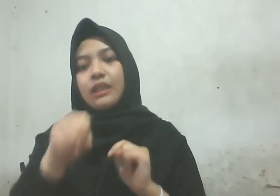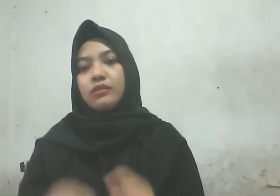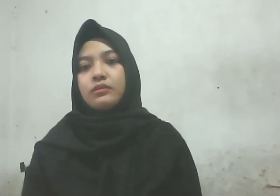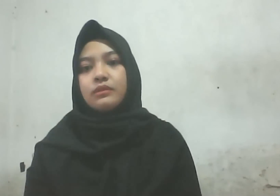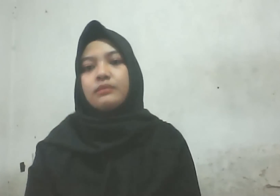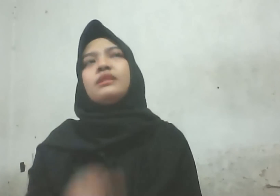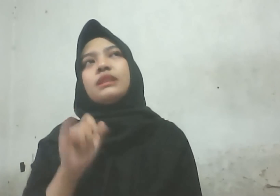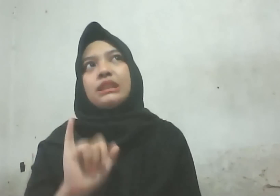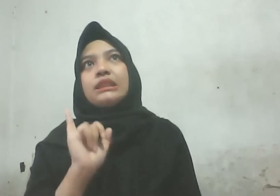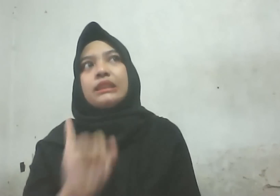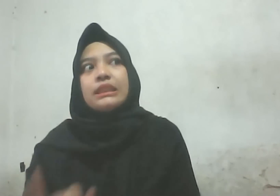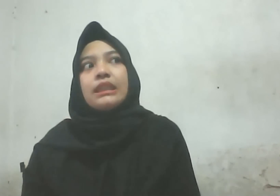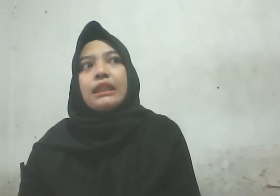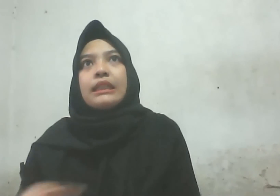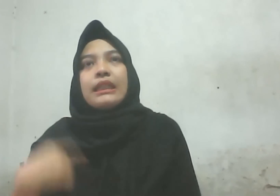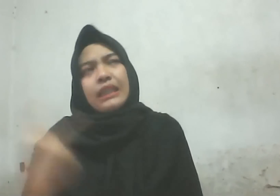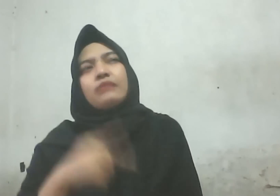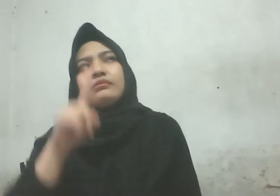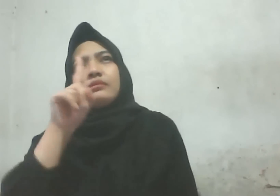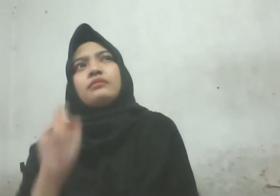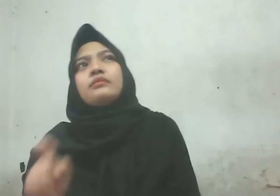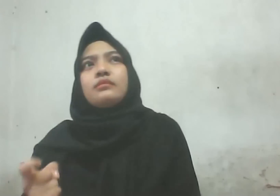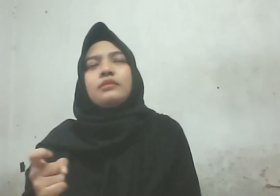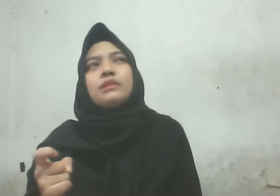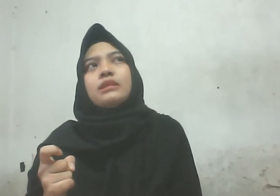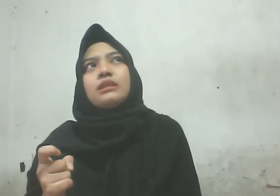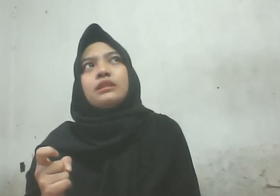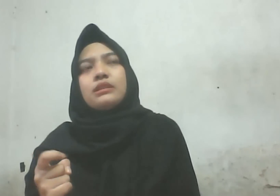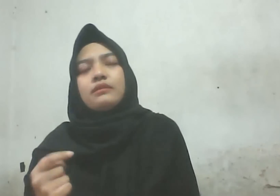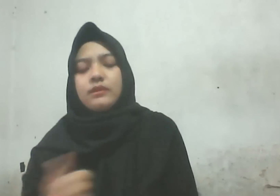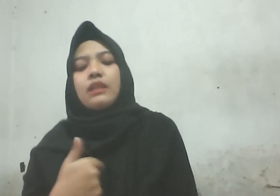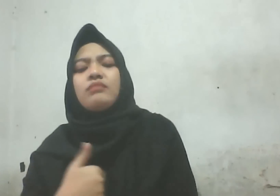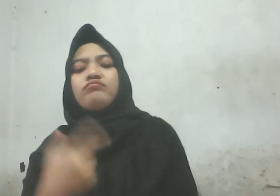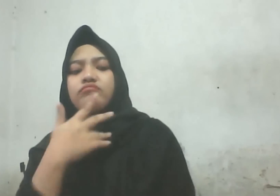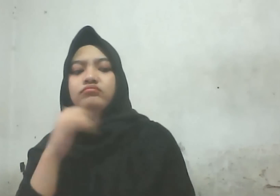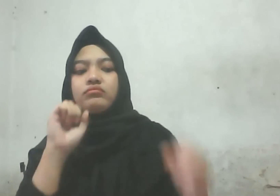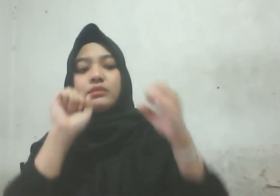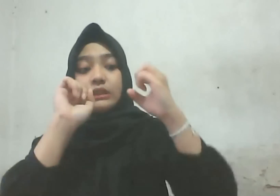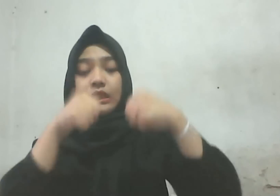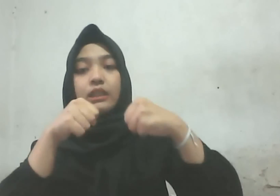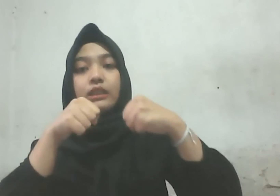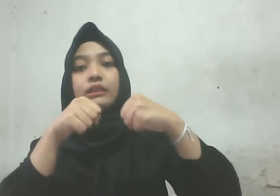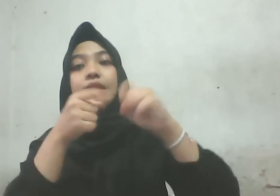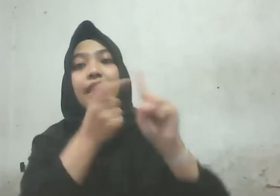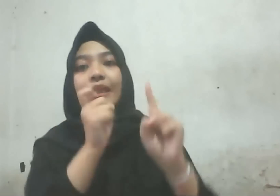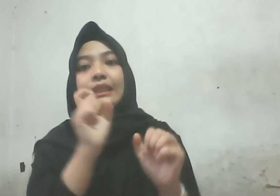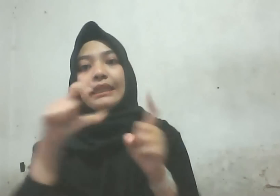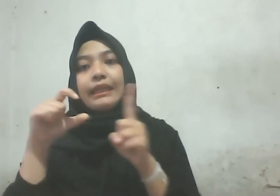Yeah, but we have to, you know, I totally agree with the Dan statement about the, you